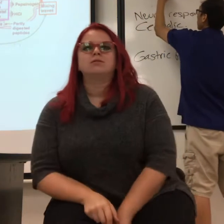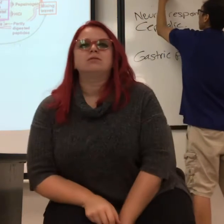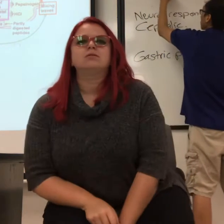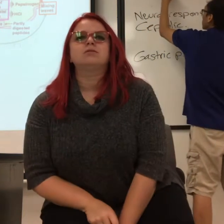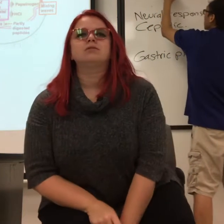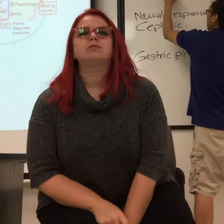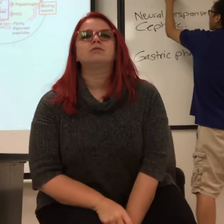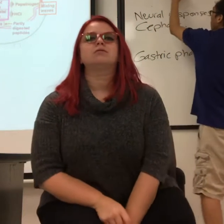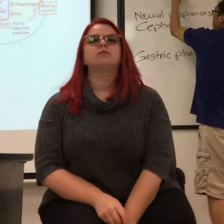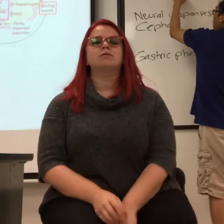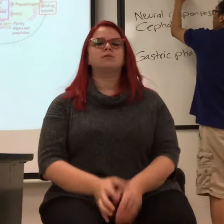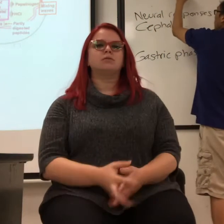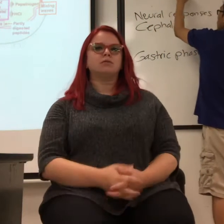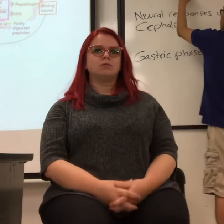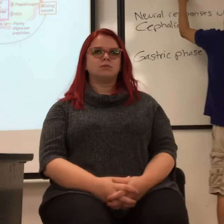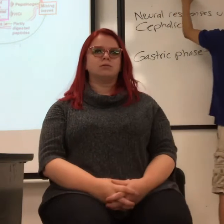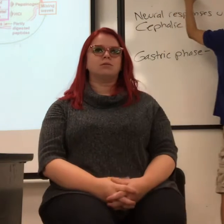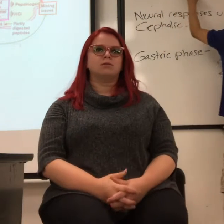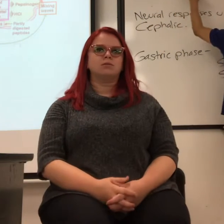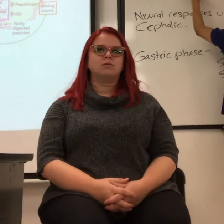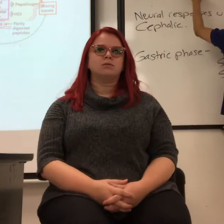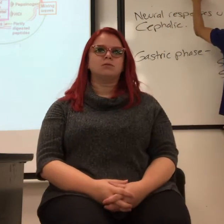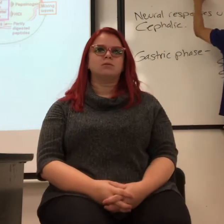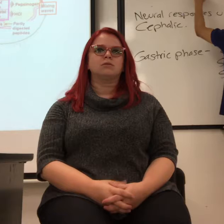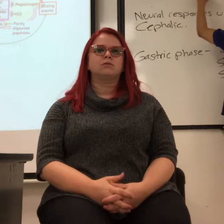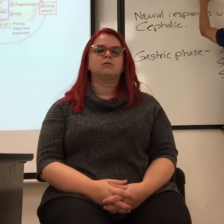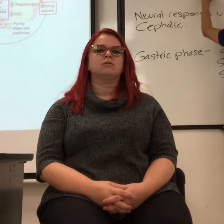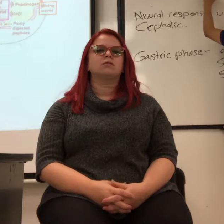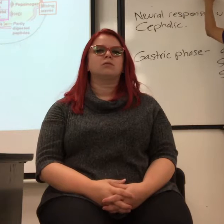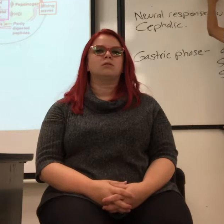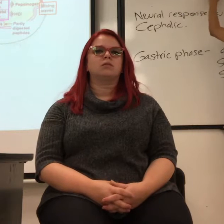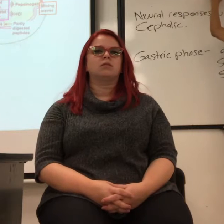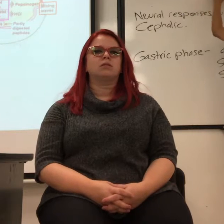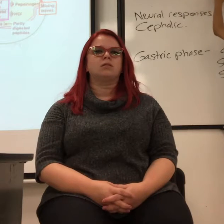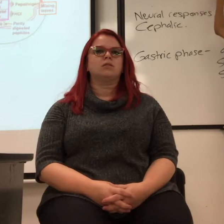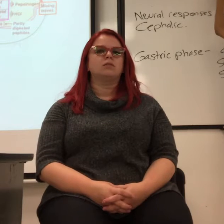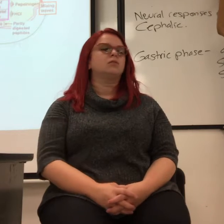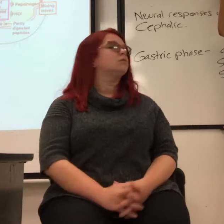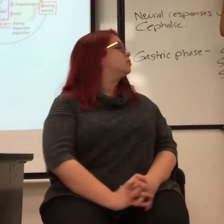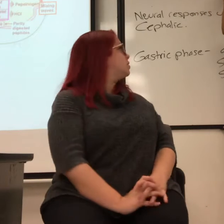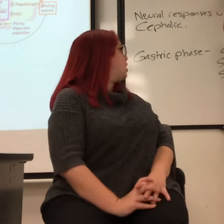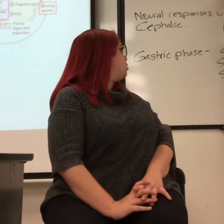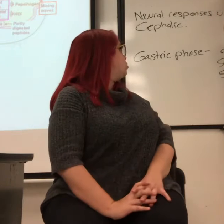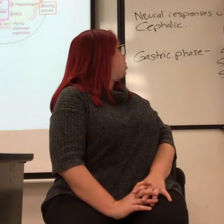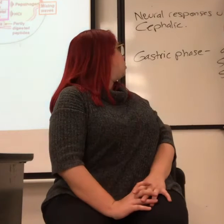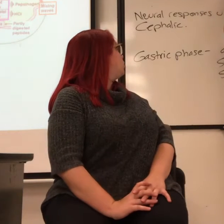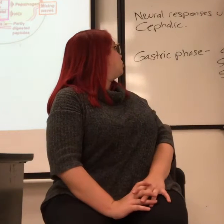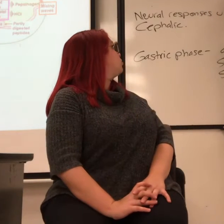G cells, also called enteroendocrine.